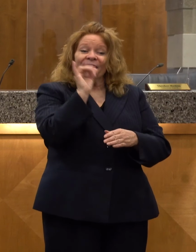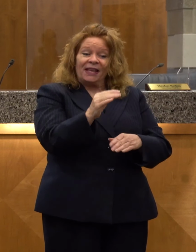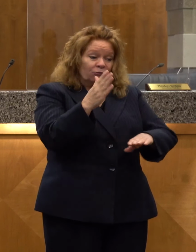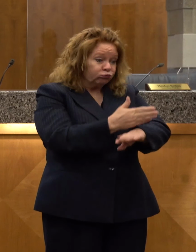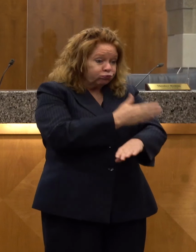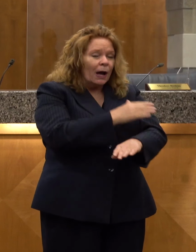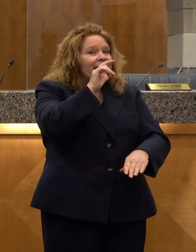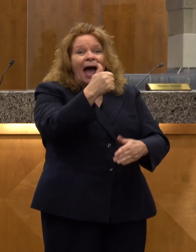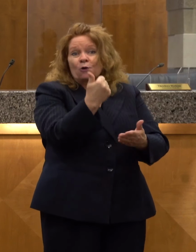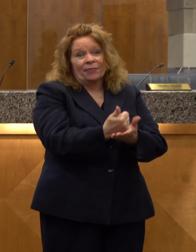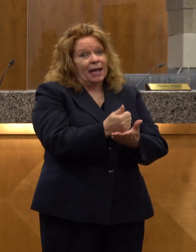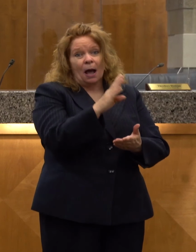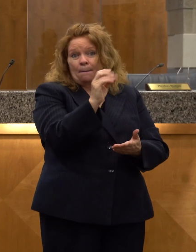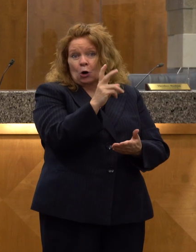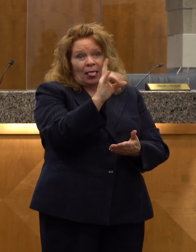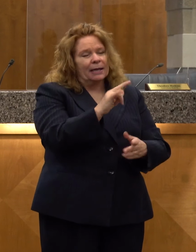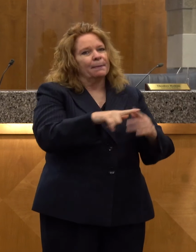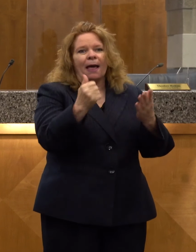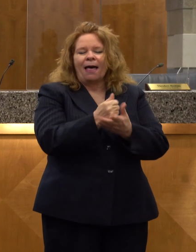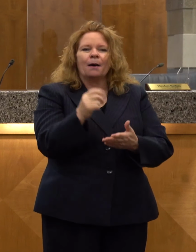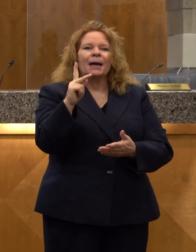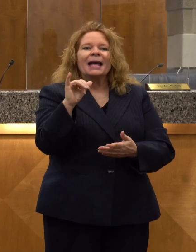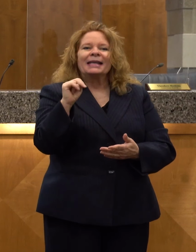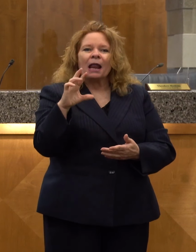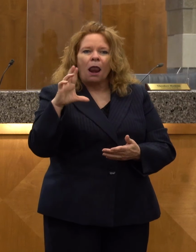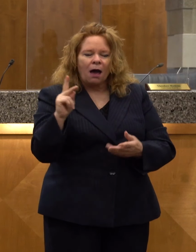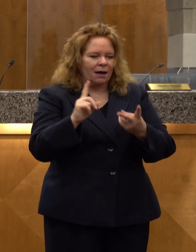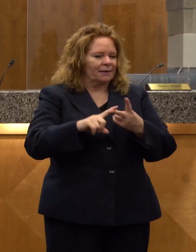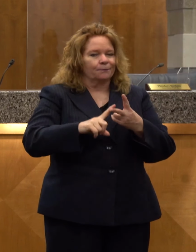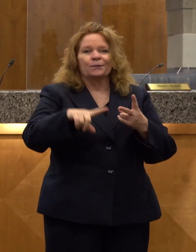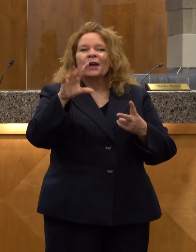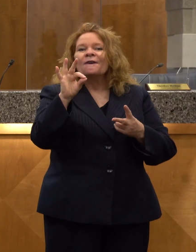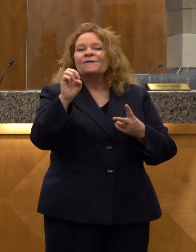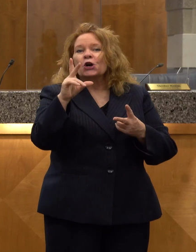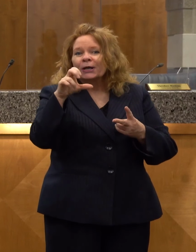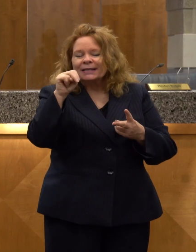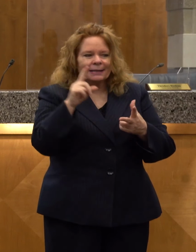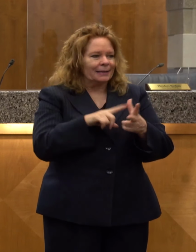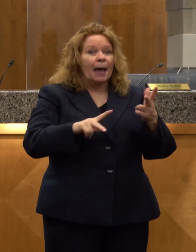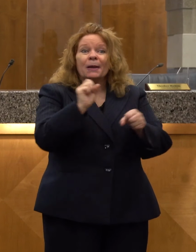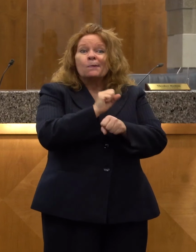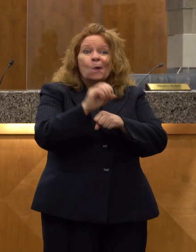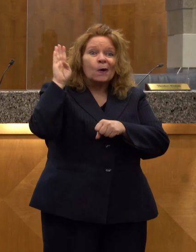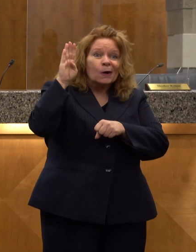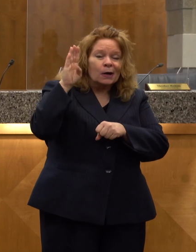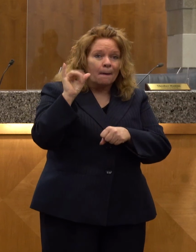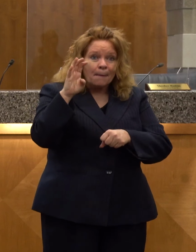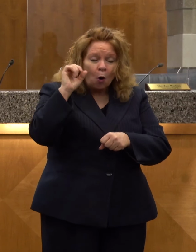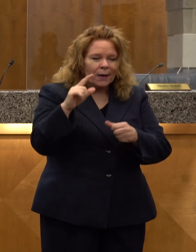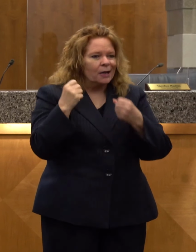the citizens of Berkeley. It's good for Kenlock, it's good for Ferguson, it's good for the individuals who work at Boeing. As you go to the